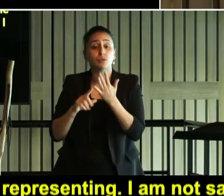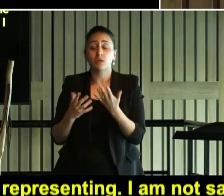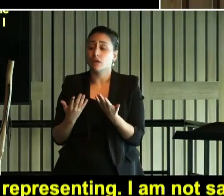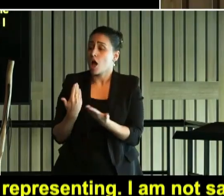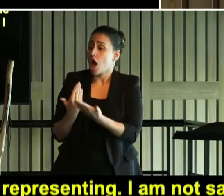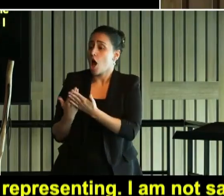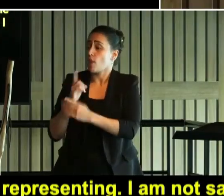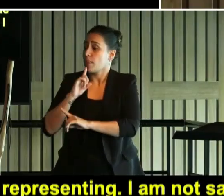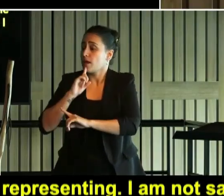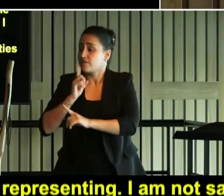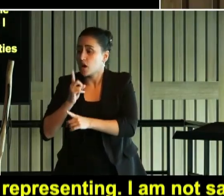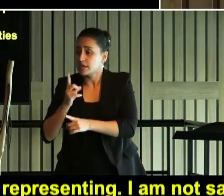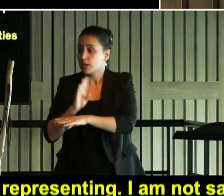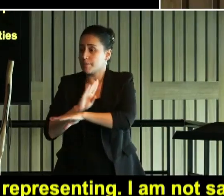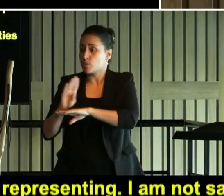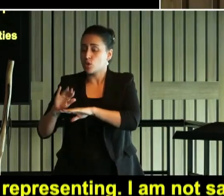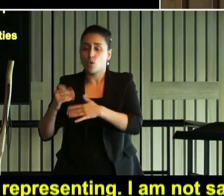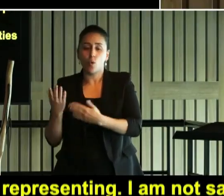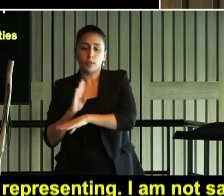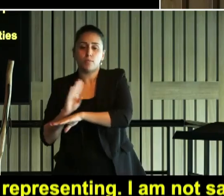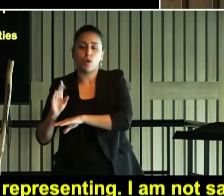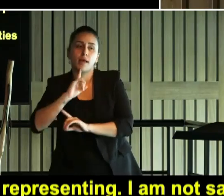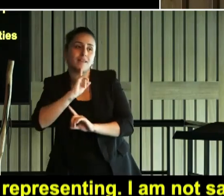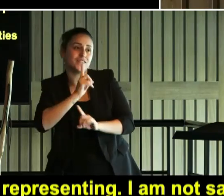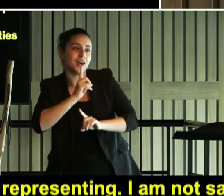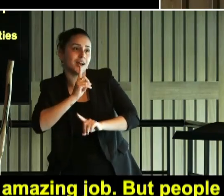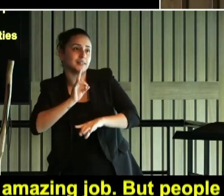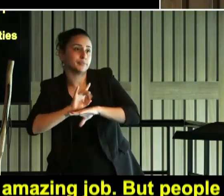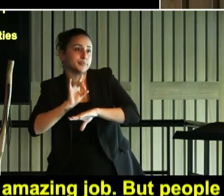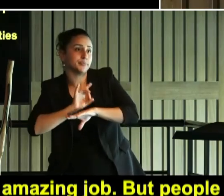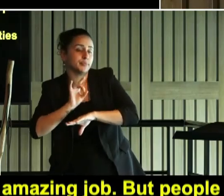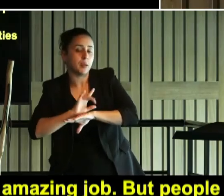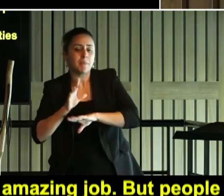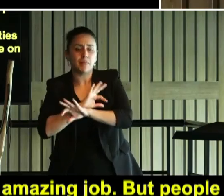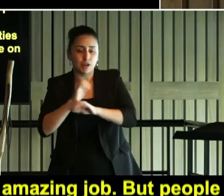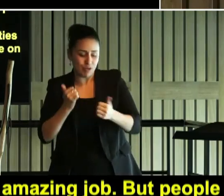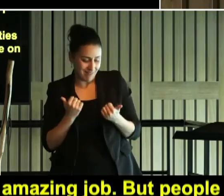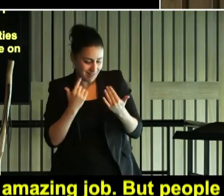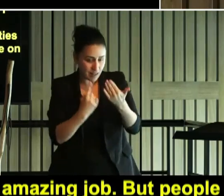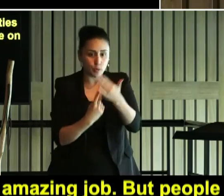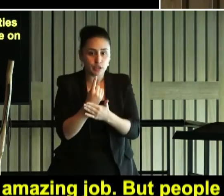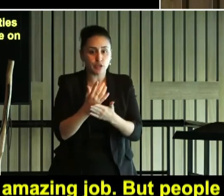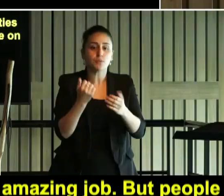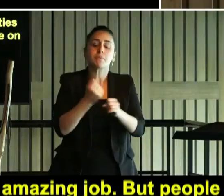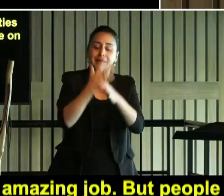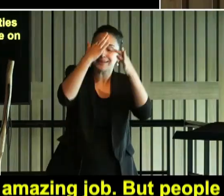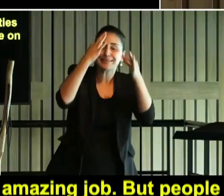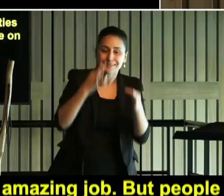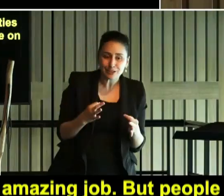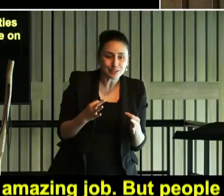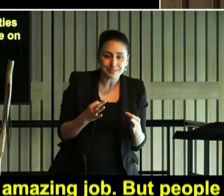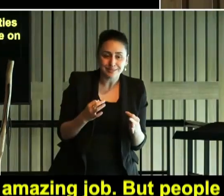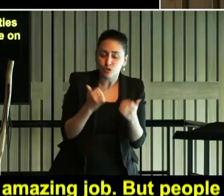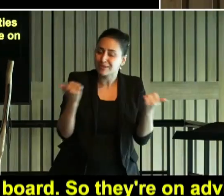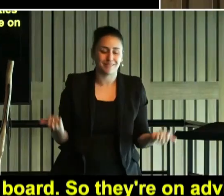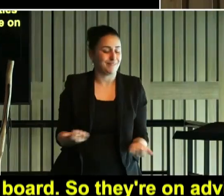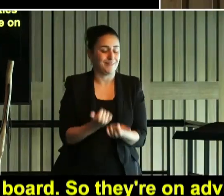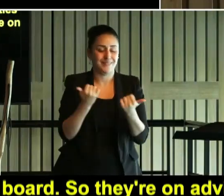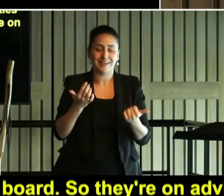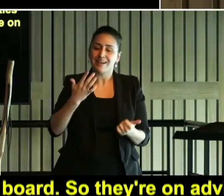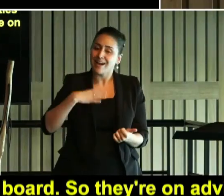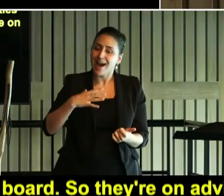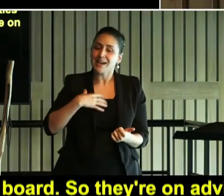boards or the board. So they're on advising type positions, but they don't get the opportunity to make decisions. So what I'd like to see is